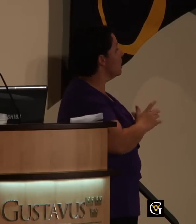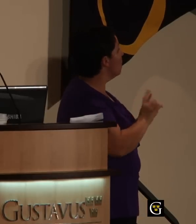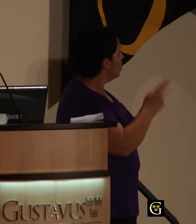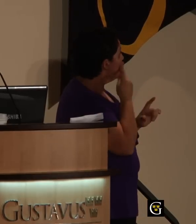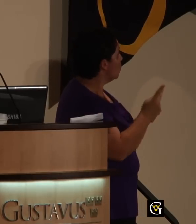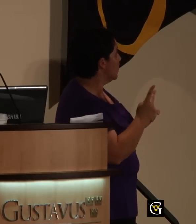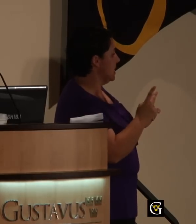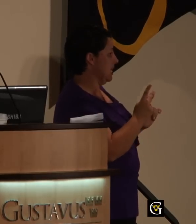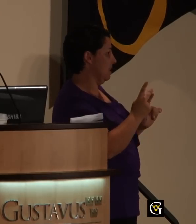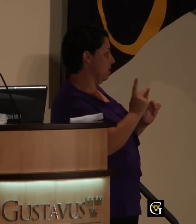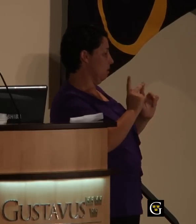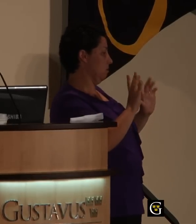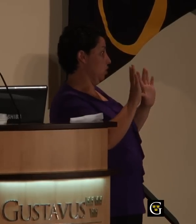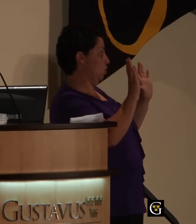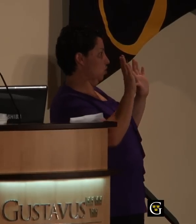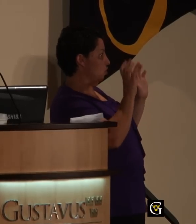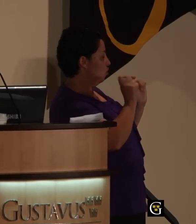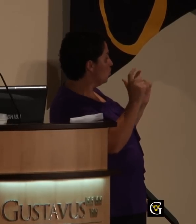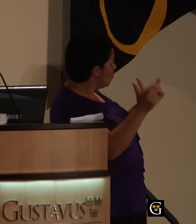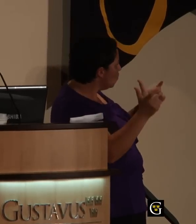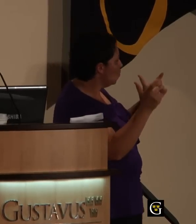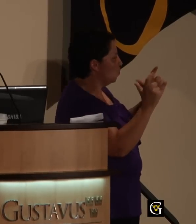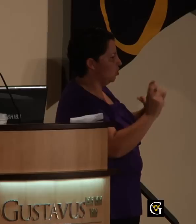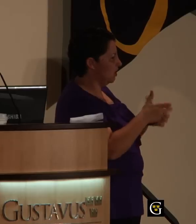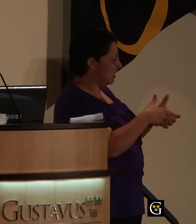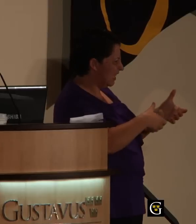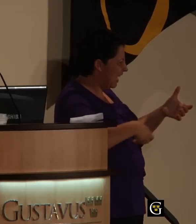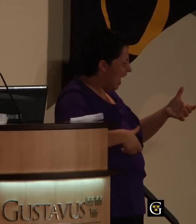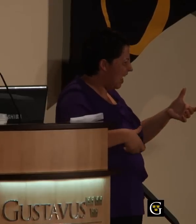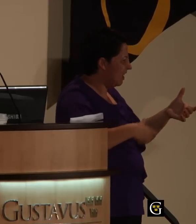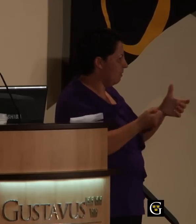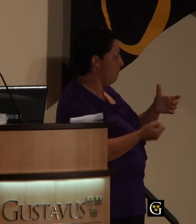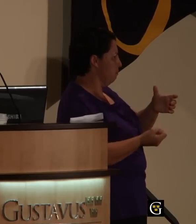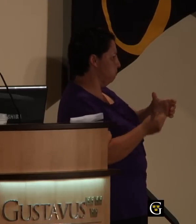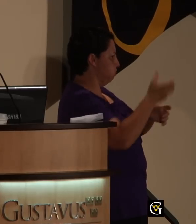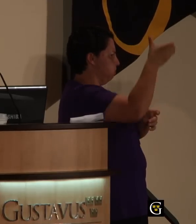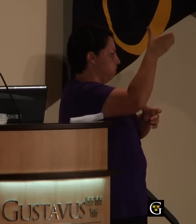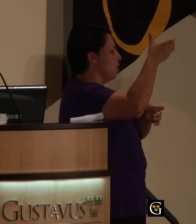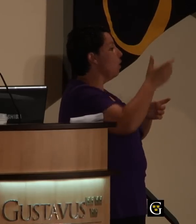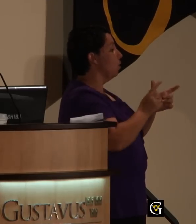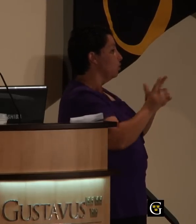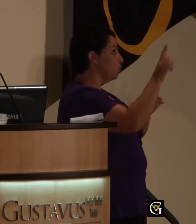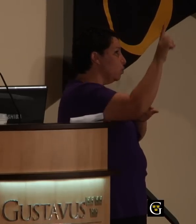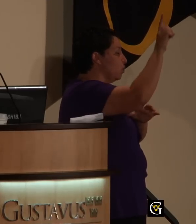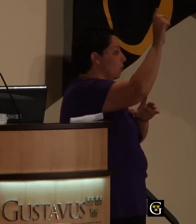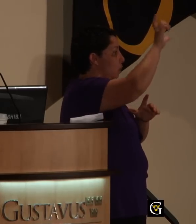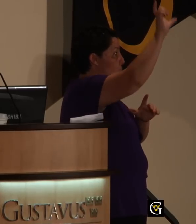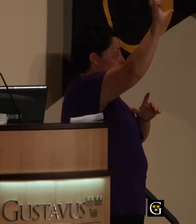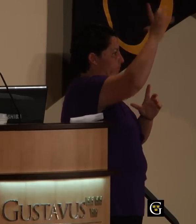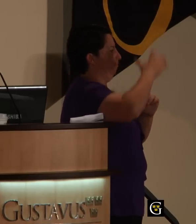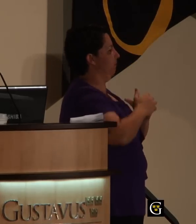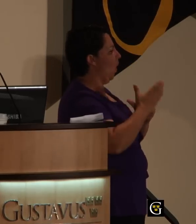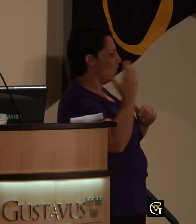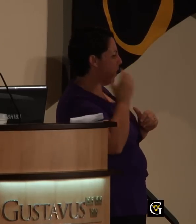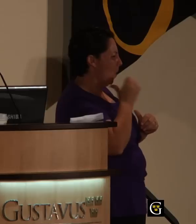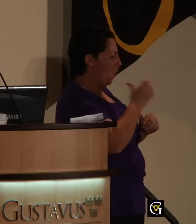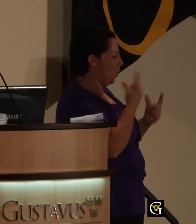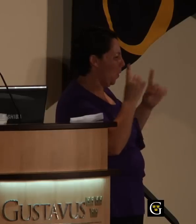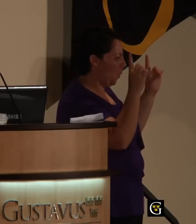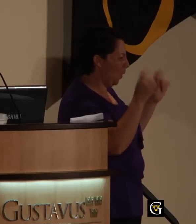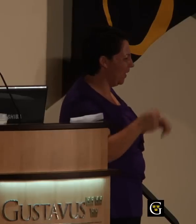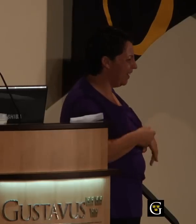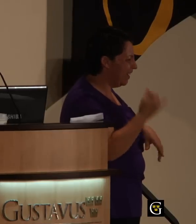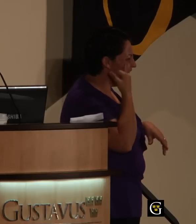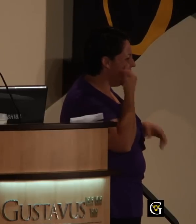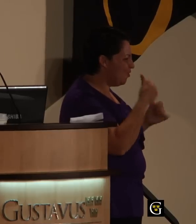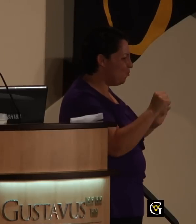enormous cannon toward the moon. We know that today such a scheme would not work. If you fire such a